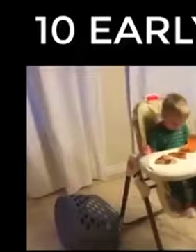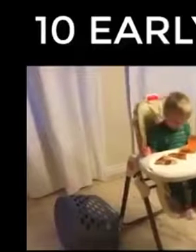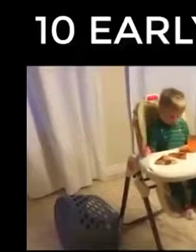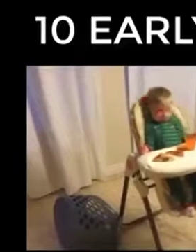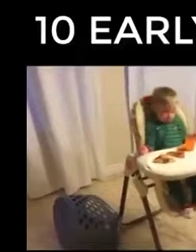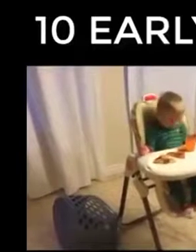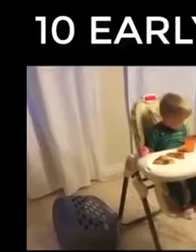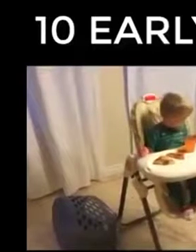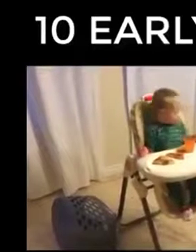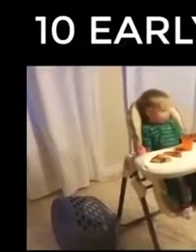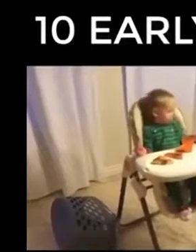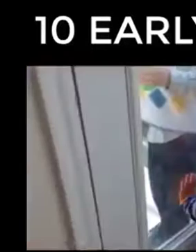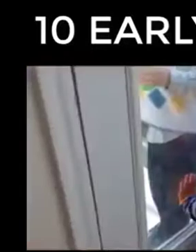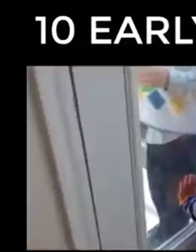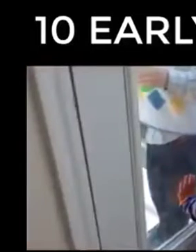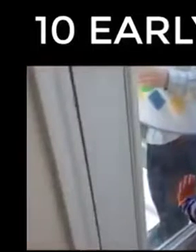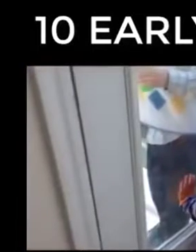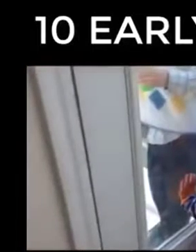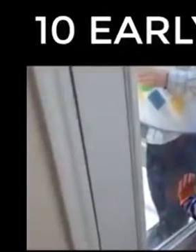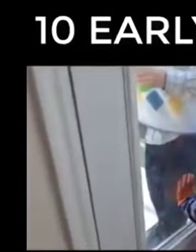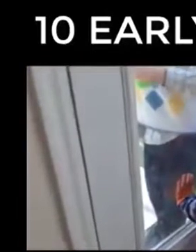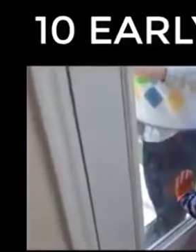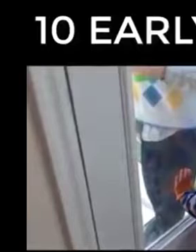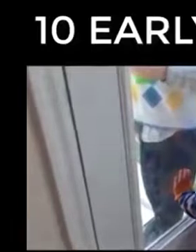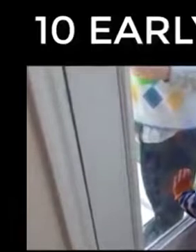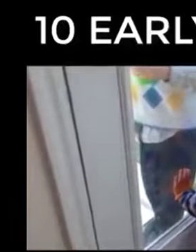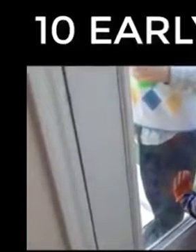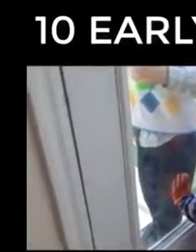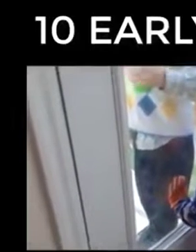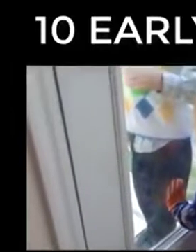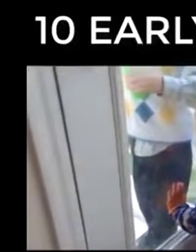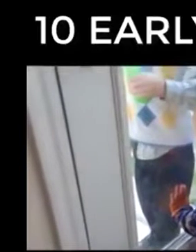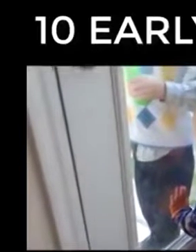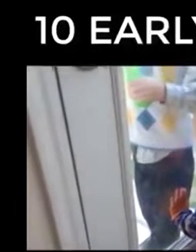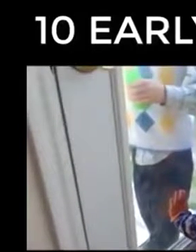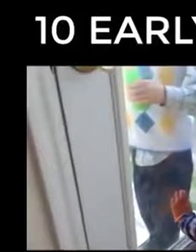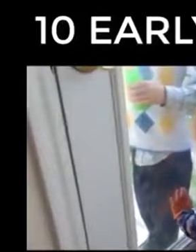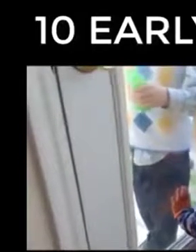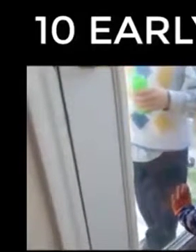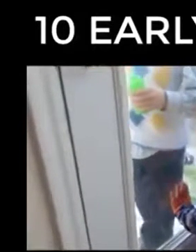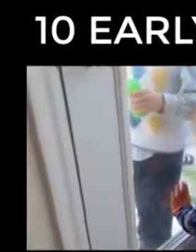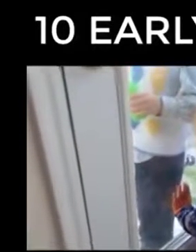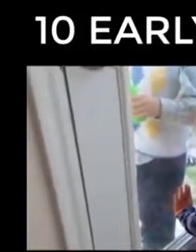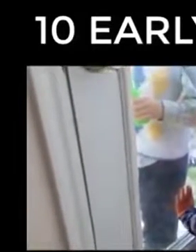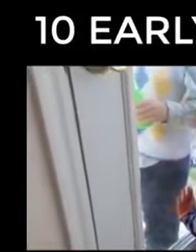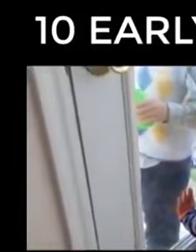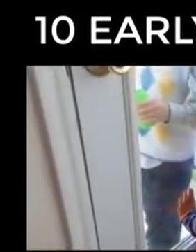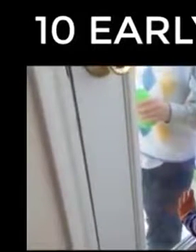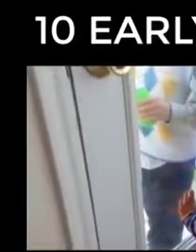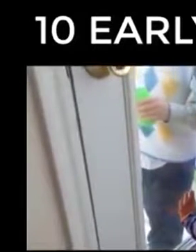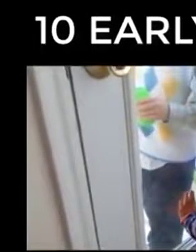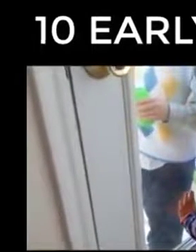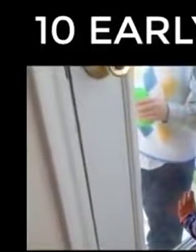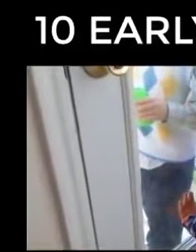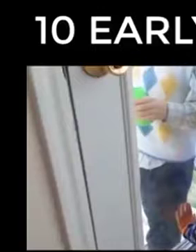As a form of stimming, it can help calm the child due to the rocking motion. Many people with autism like to rock back and forth. We also show